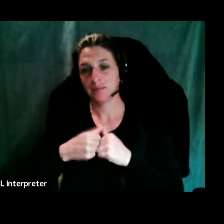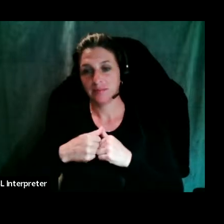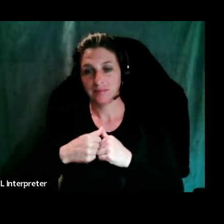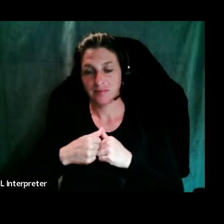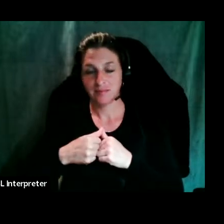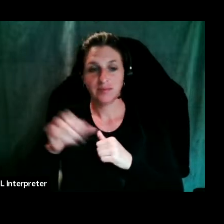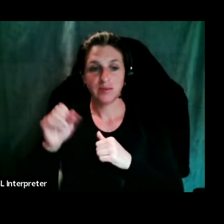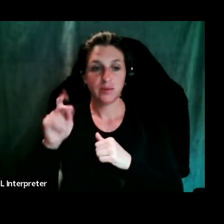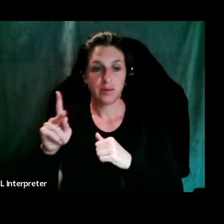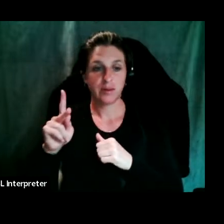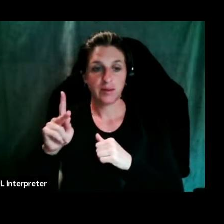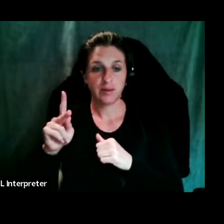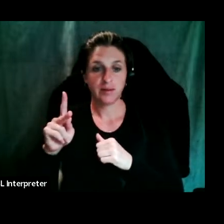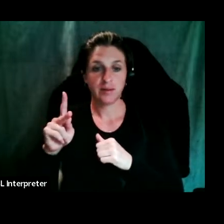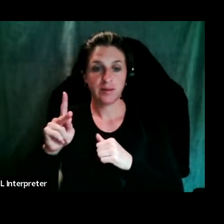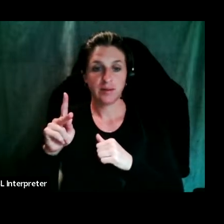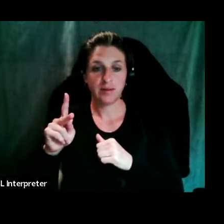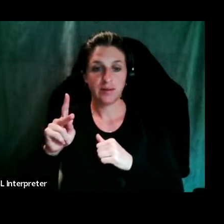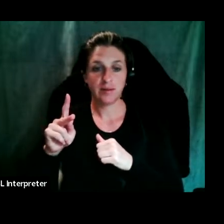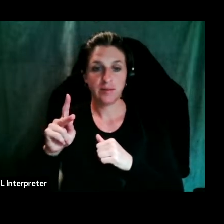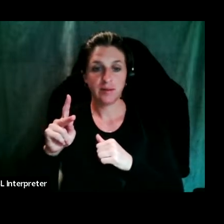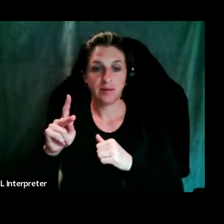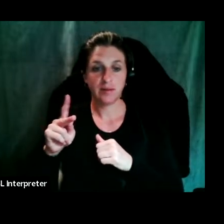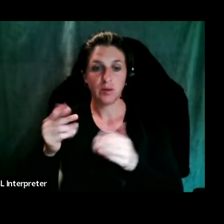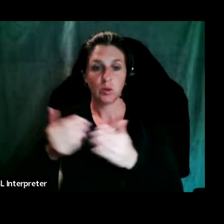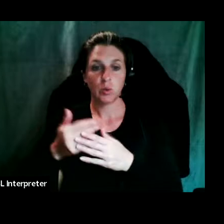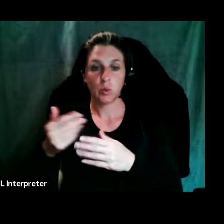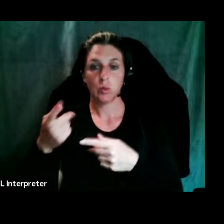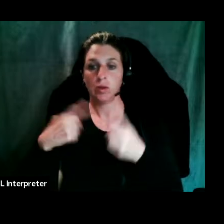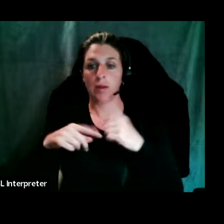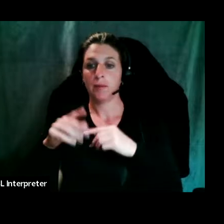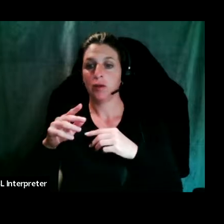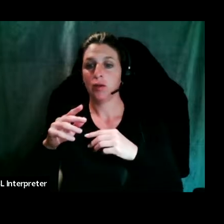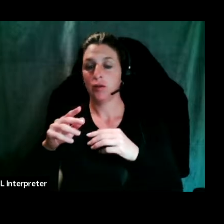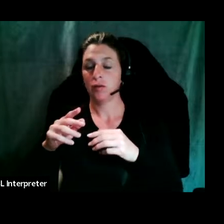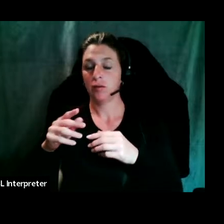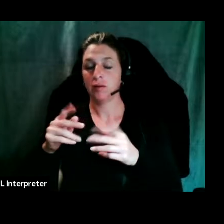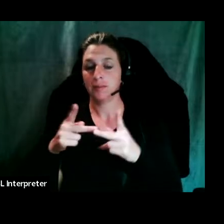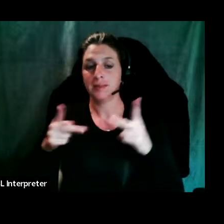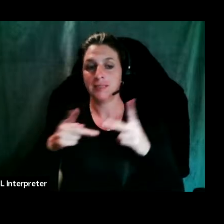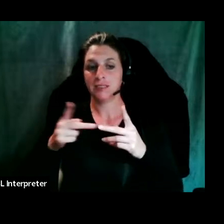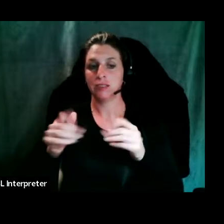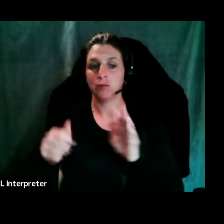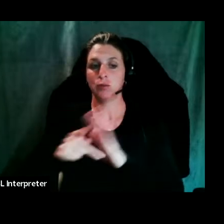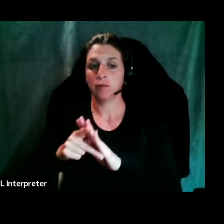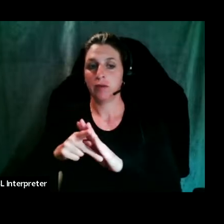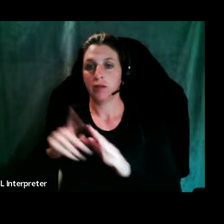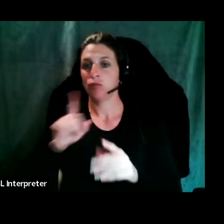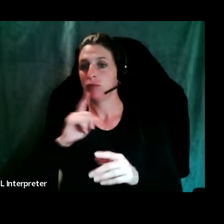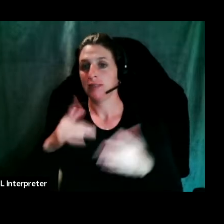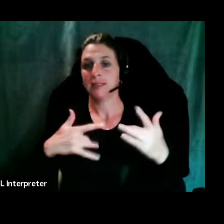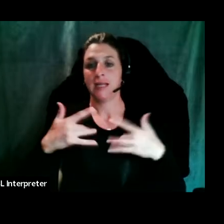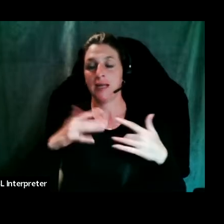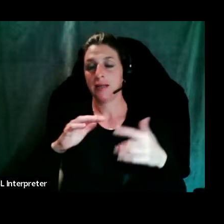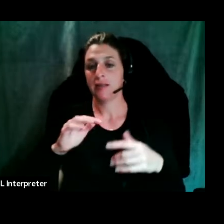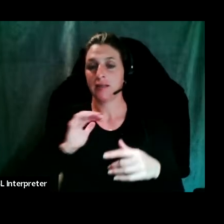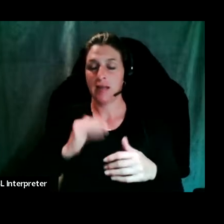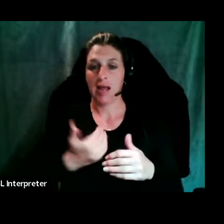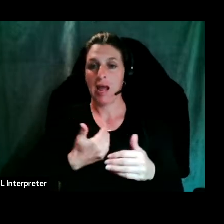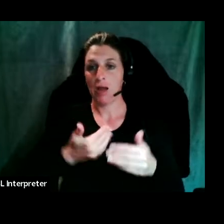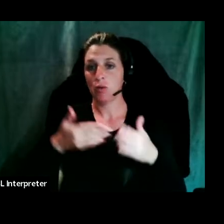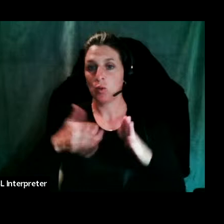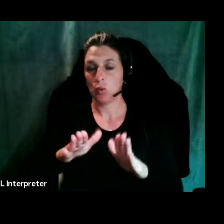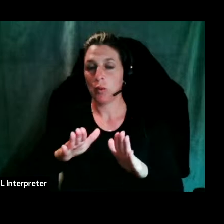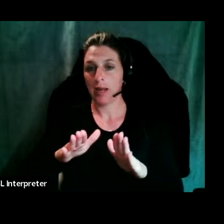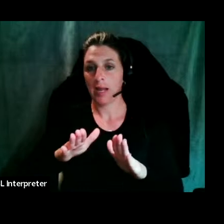Okay, approval of the newcomer position. Yeah, so this is really exciting. This is our way of really developing